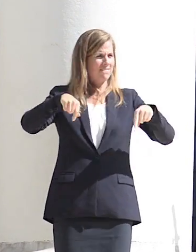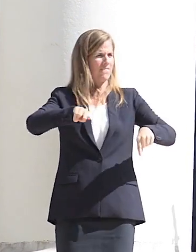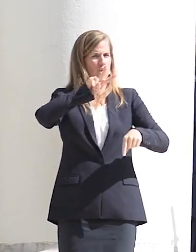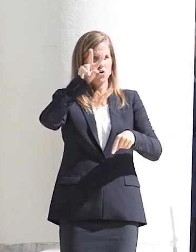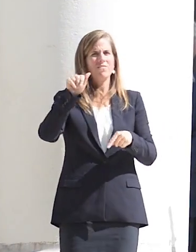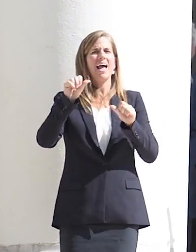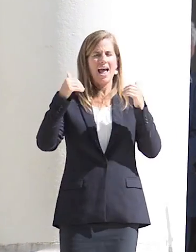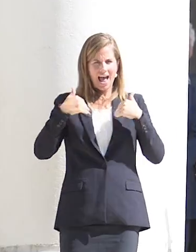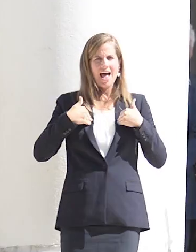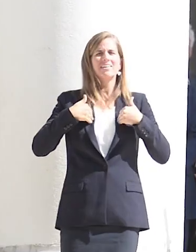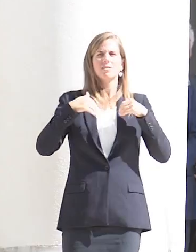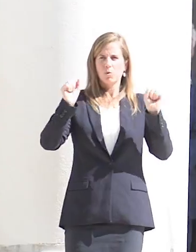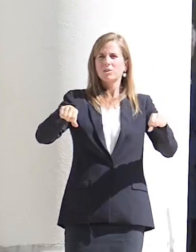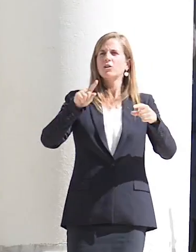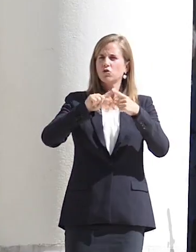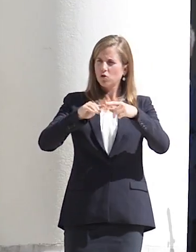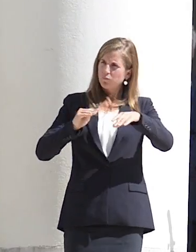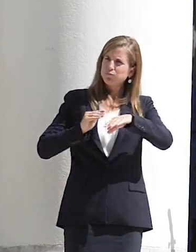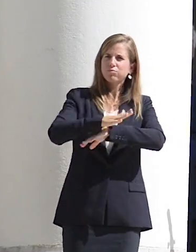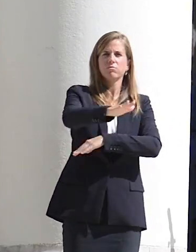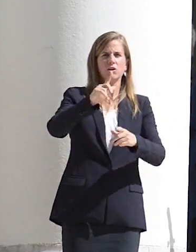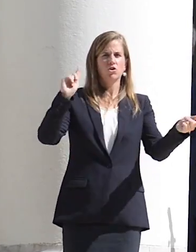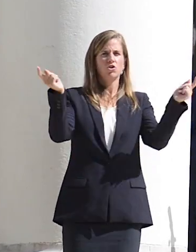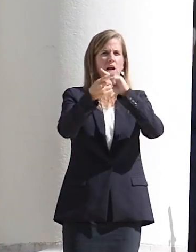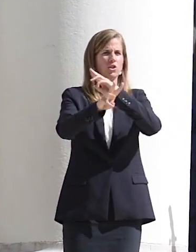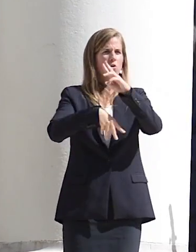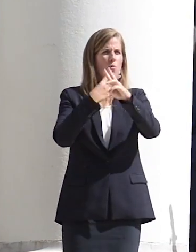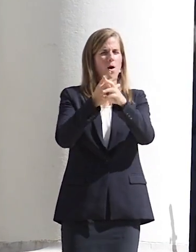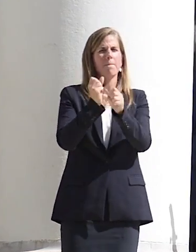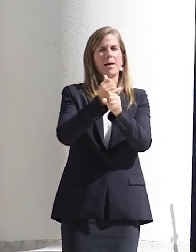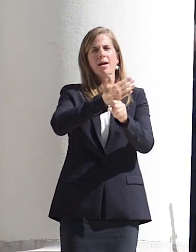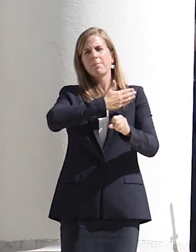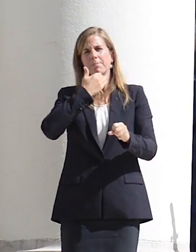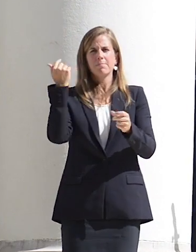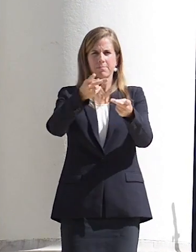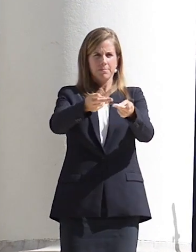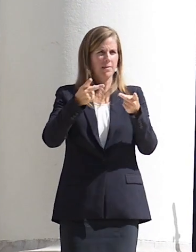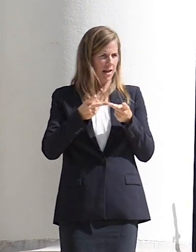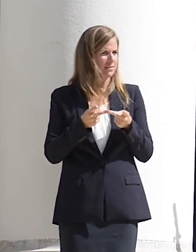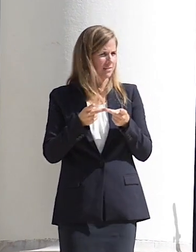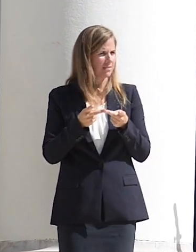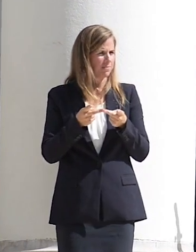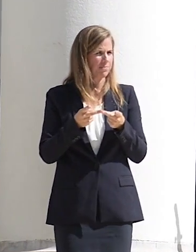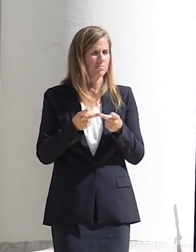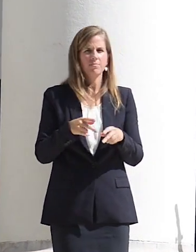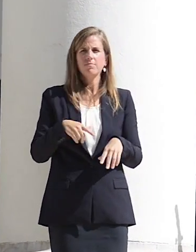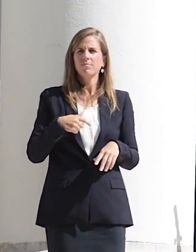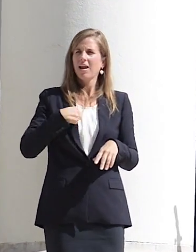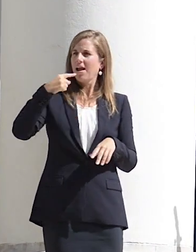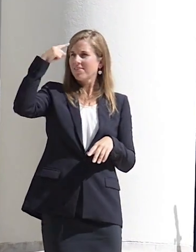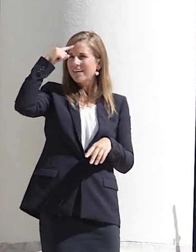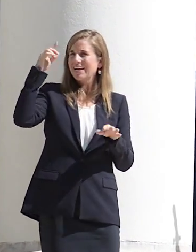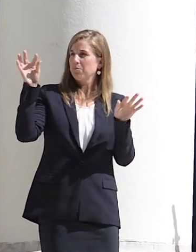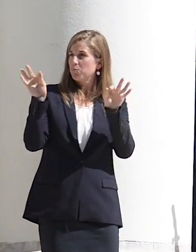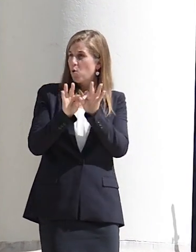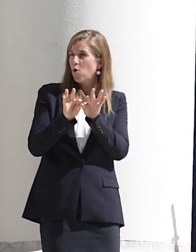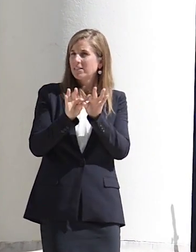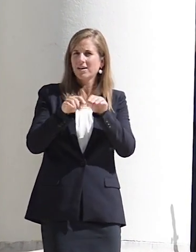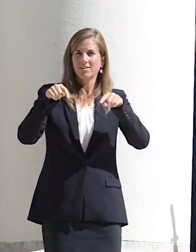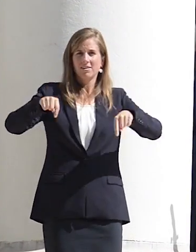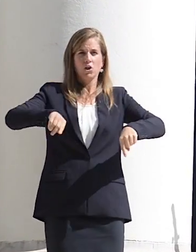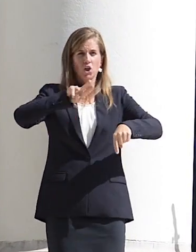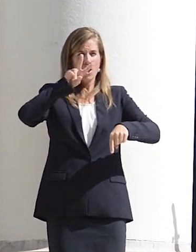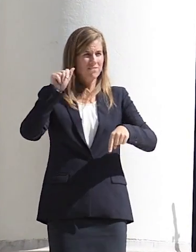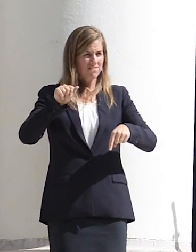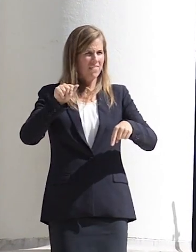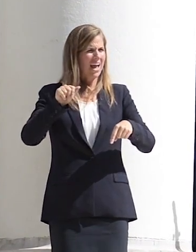place. I'm also here because I believe what you choose to do here and in WISE matters. Not just to this